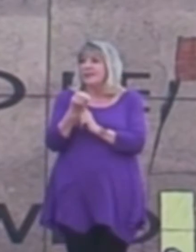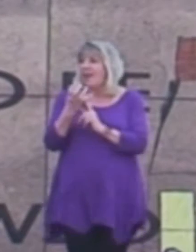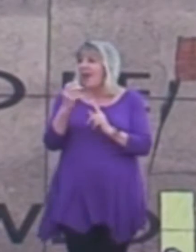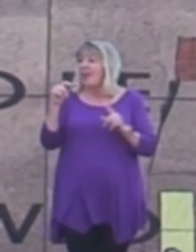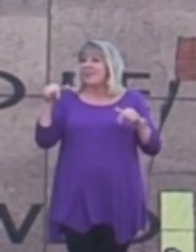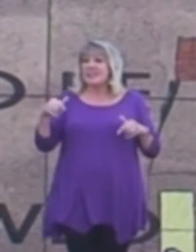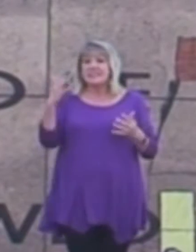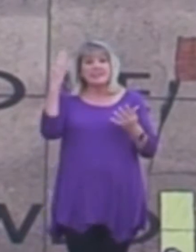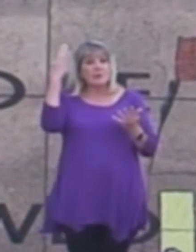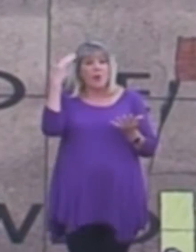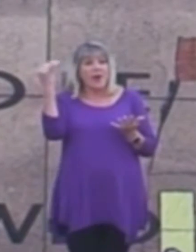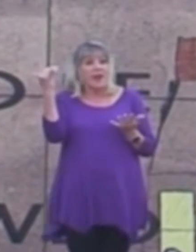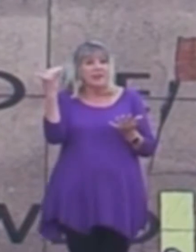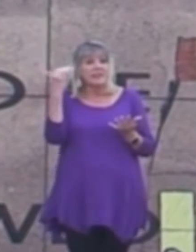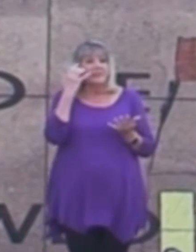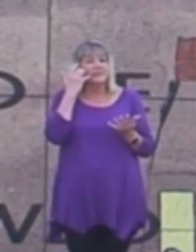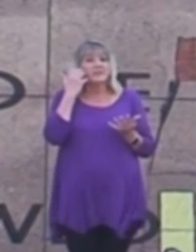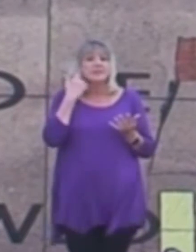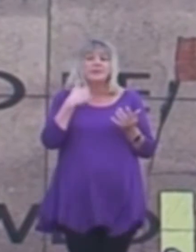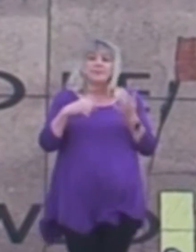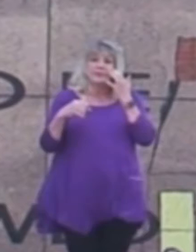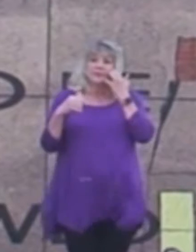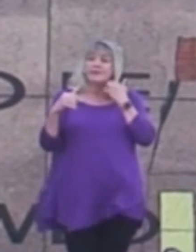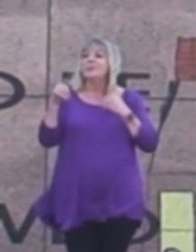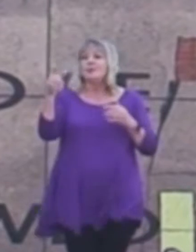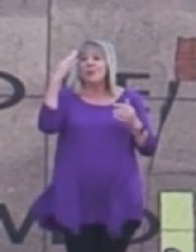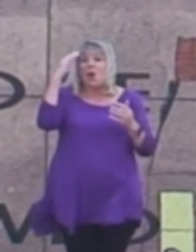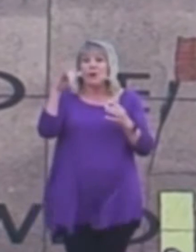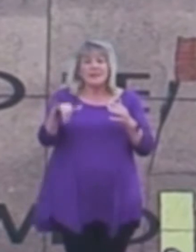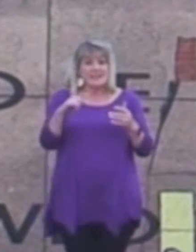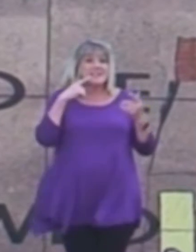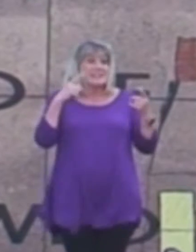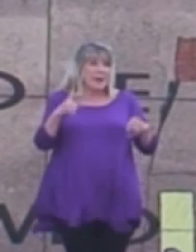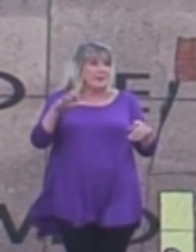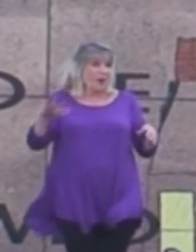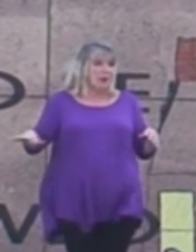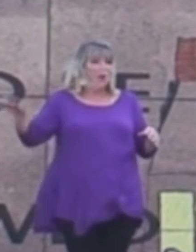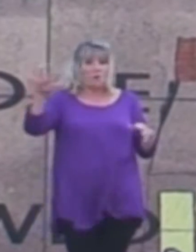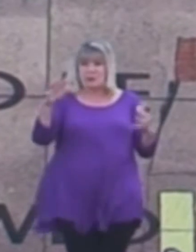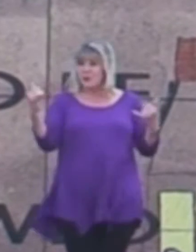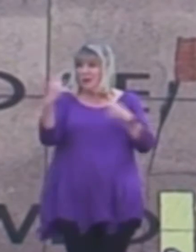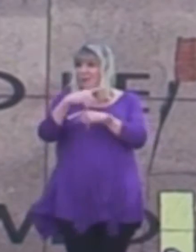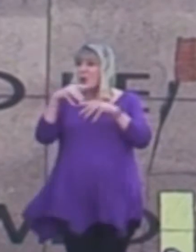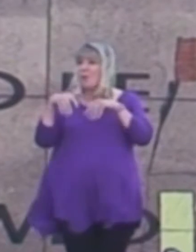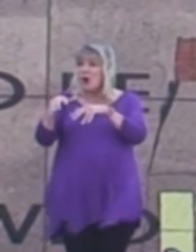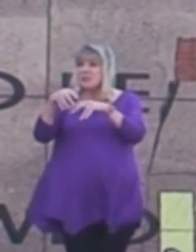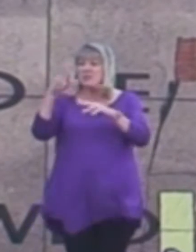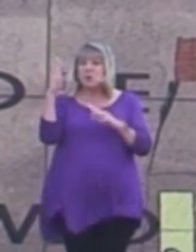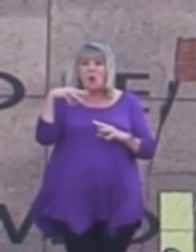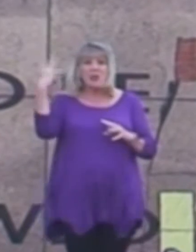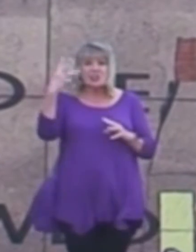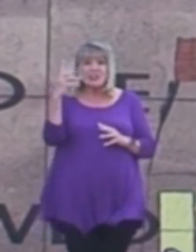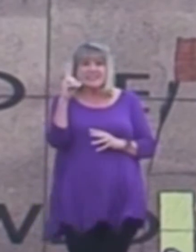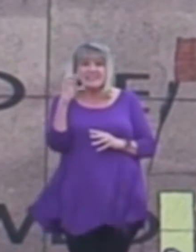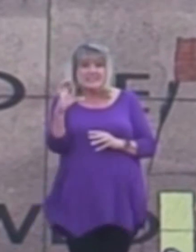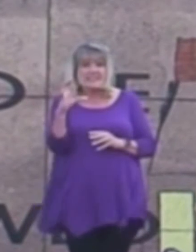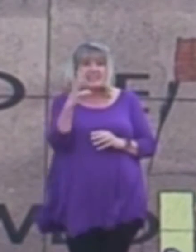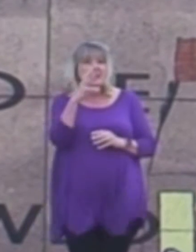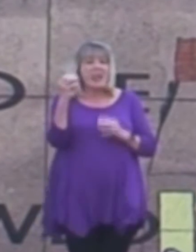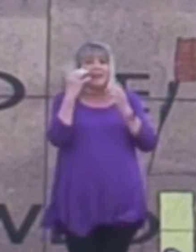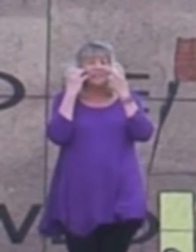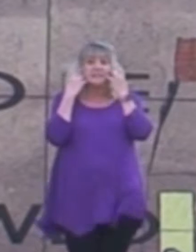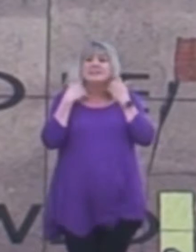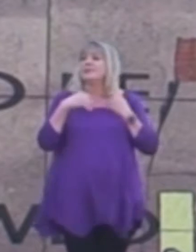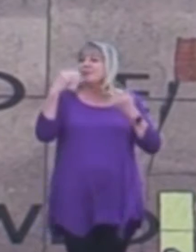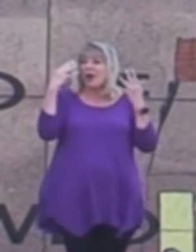And this is why, I mean, you know this is happening all over. Today there are marches in Washington, D.C., and in, I